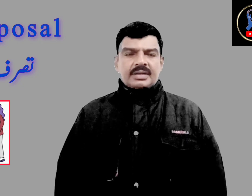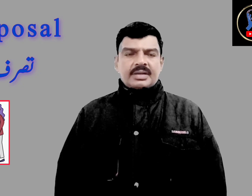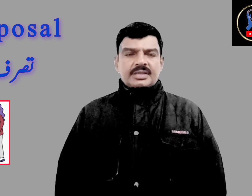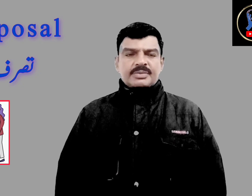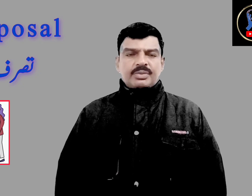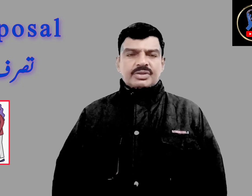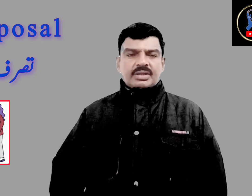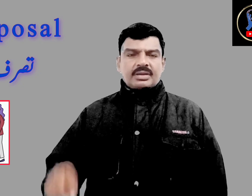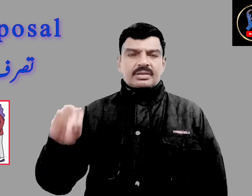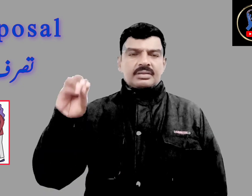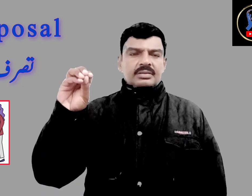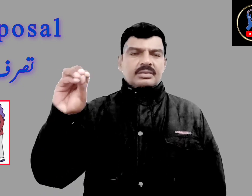disposal,